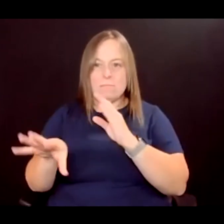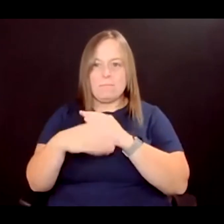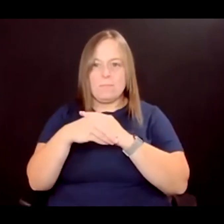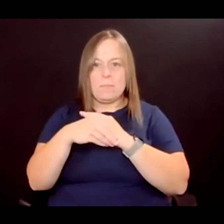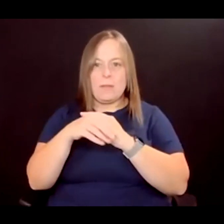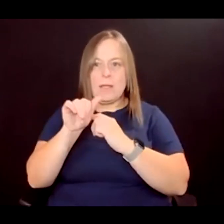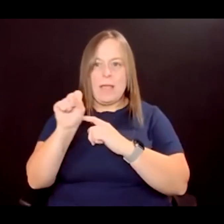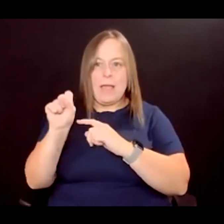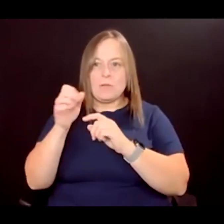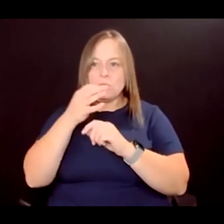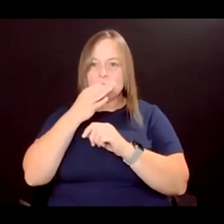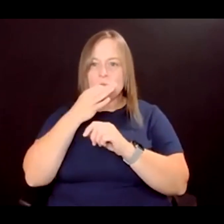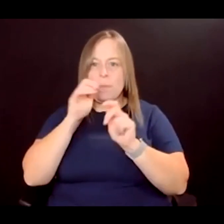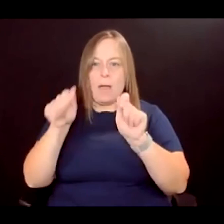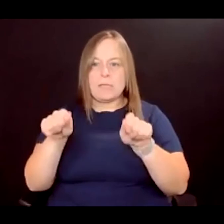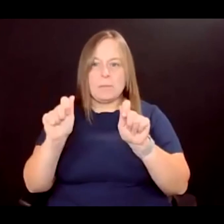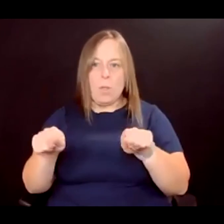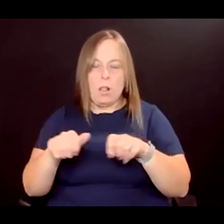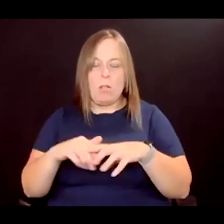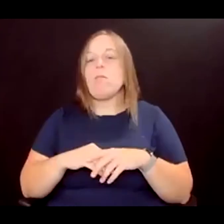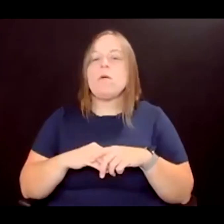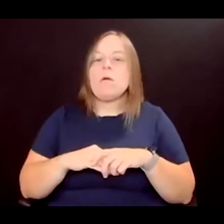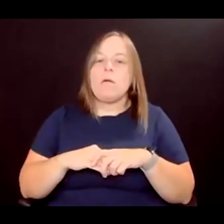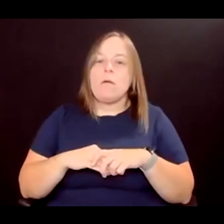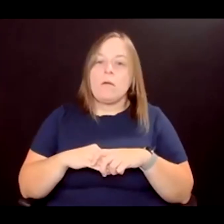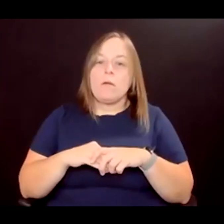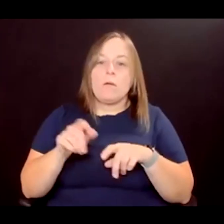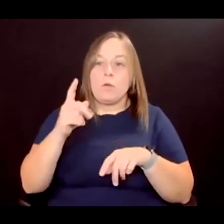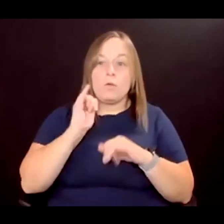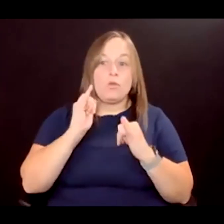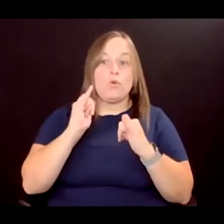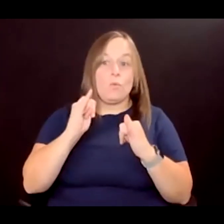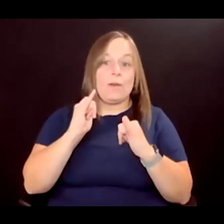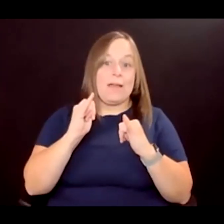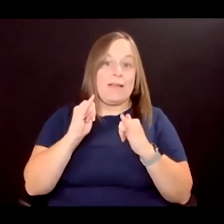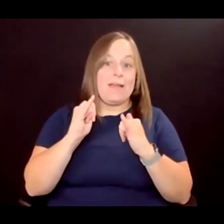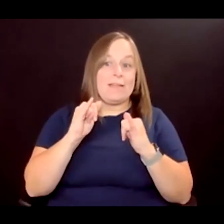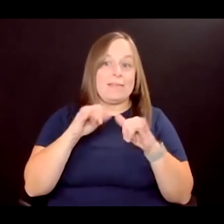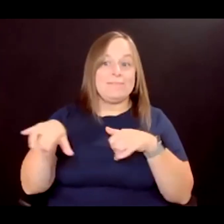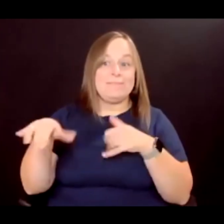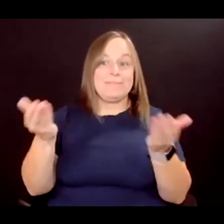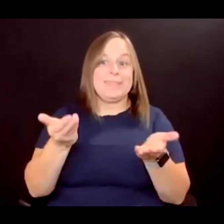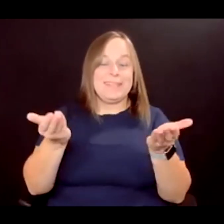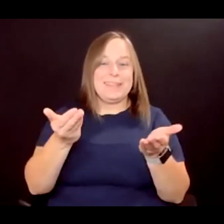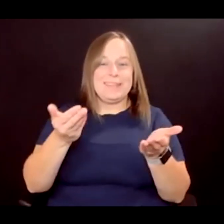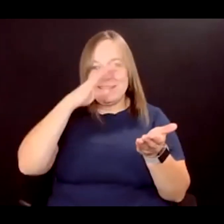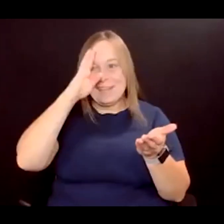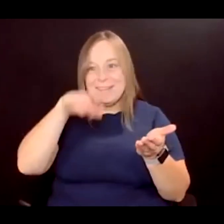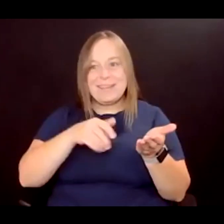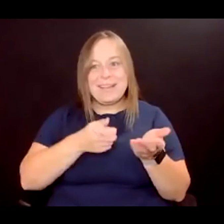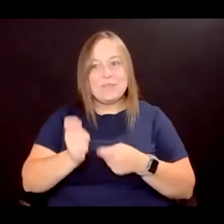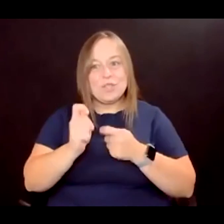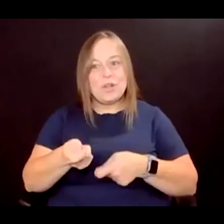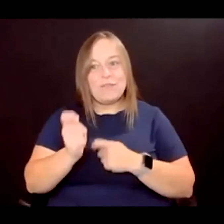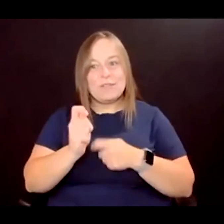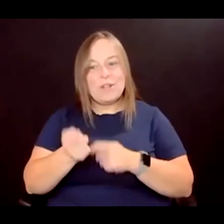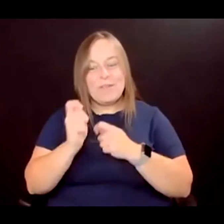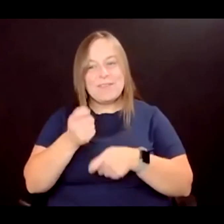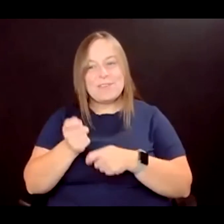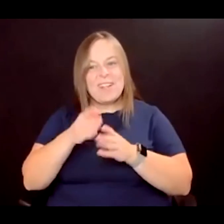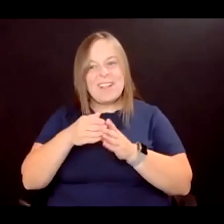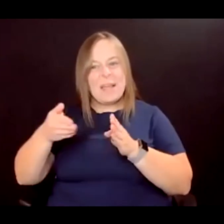Your city should have done better by you. I'm here. The last time we spoke on the last forum, one of the things